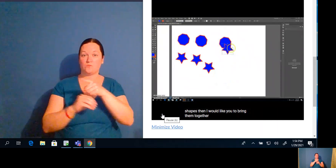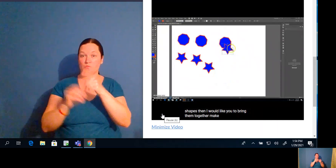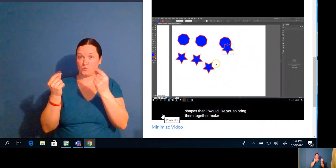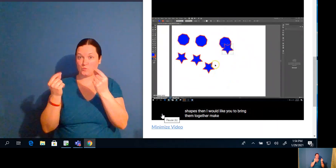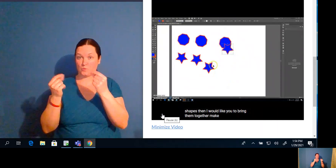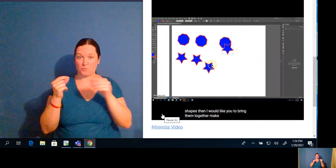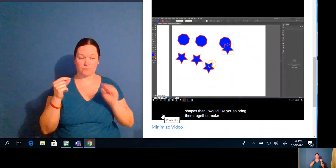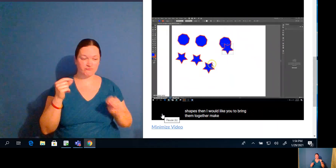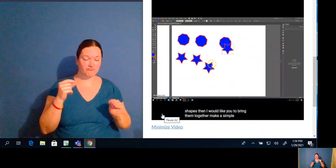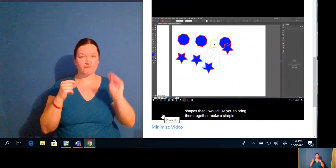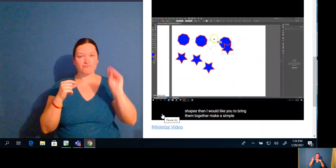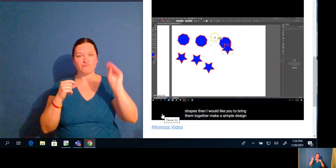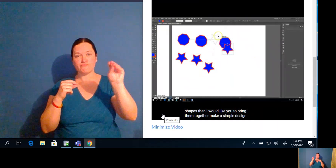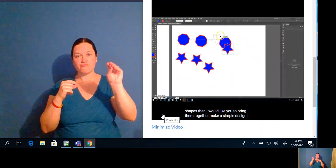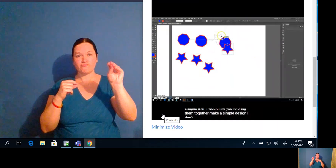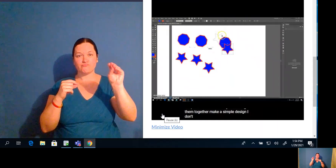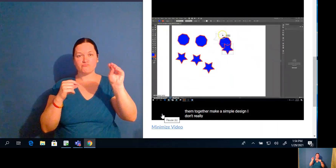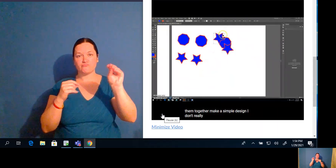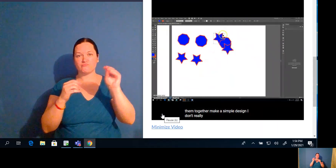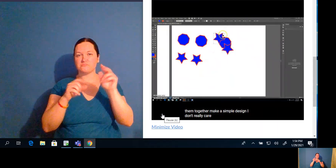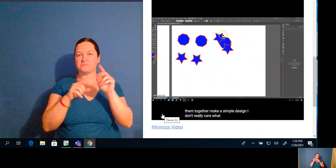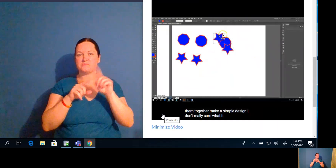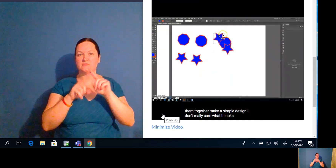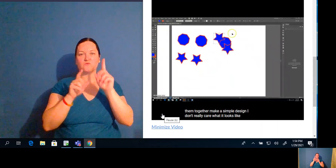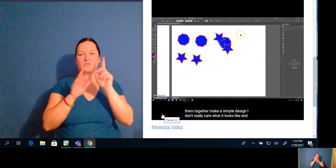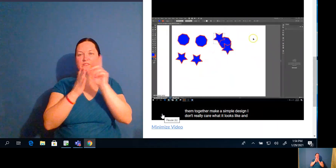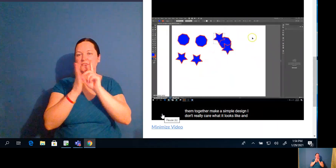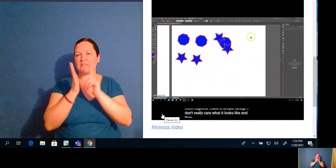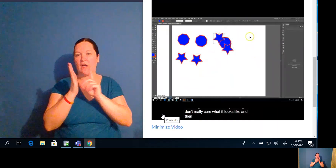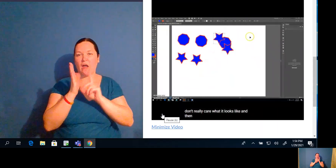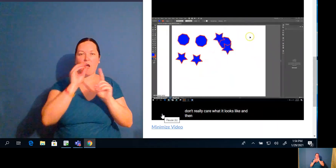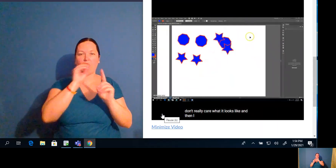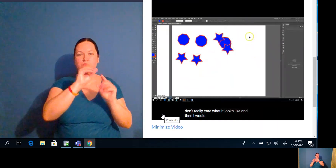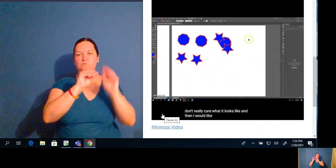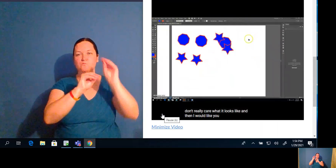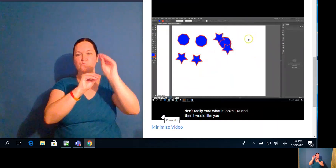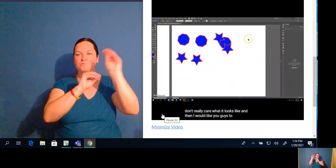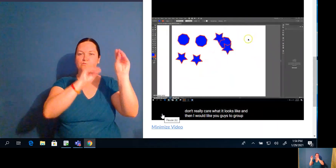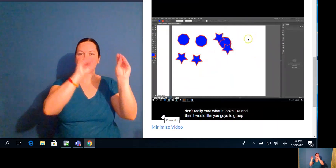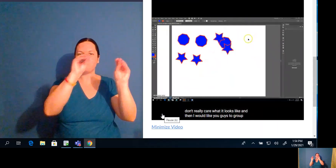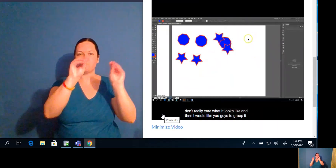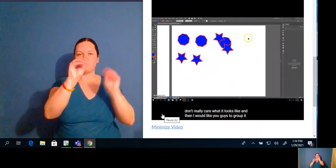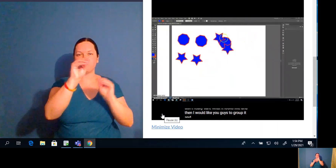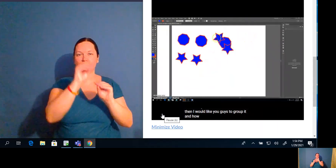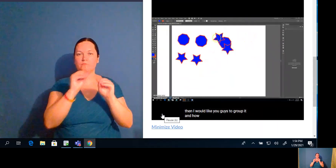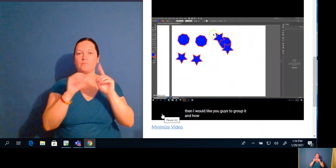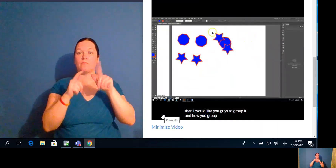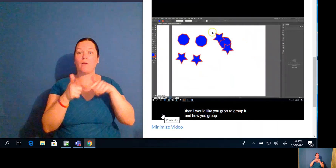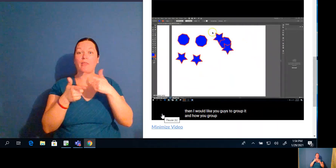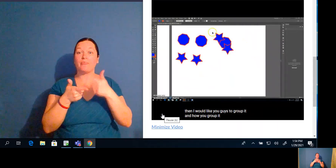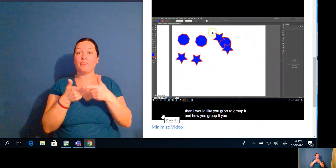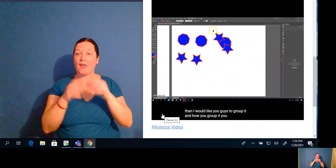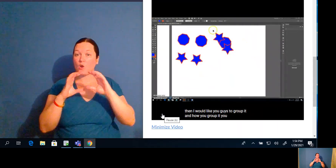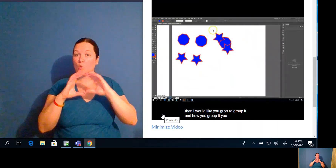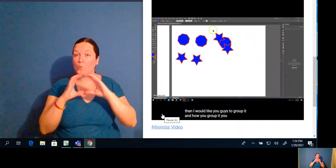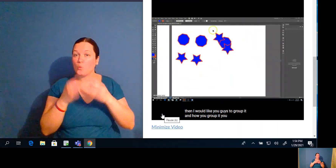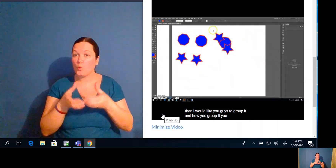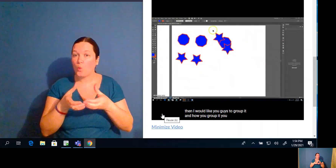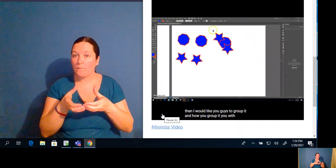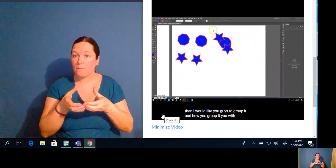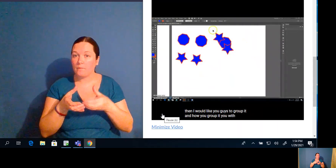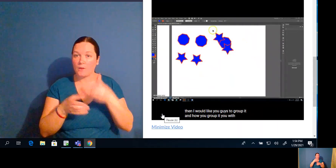together, make a simple design. I don't really care what it looks like. And then I would like you guys to group it. And how you group it,